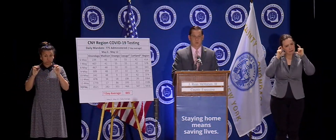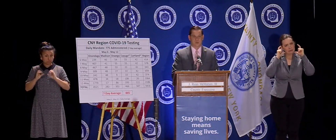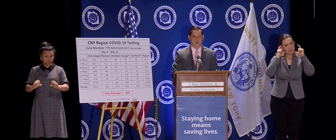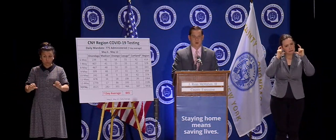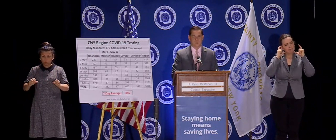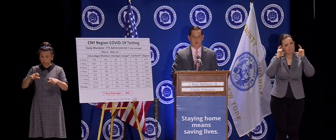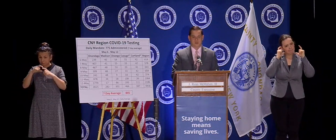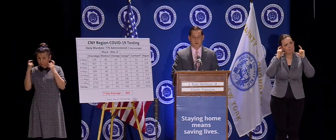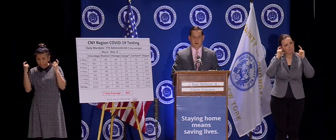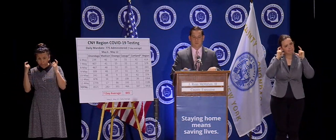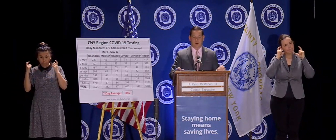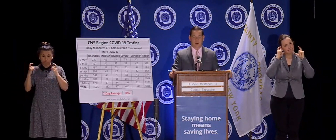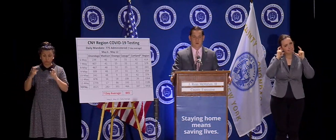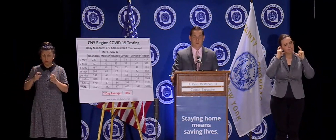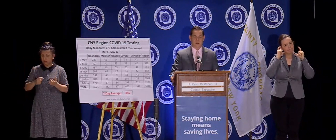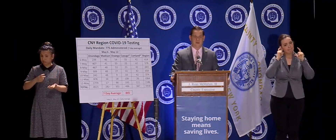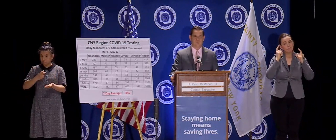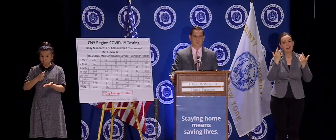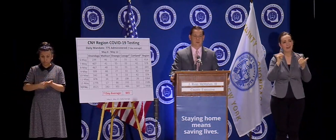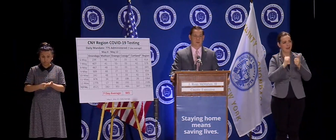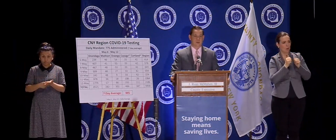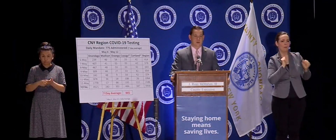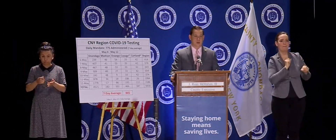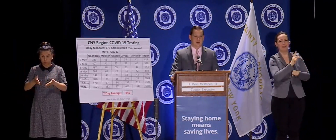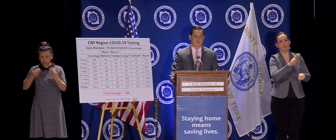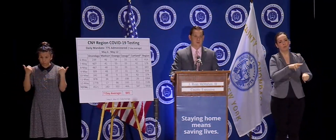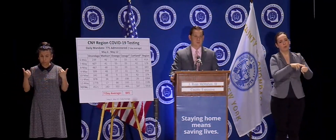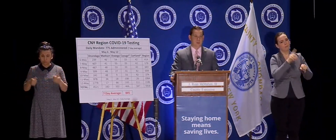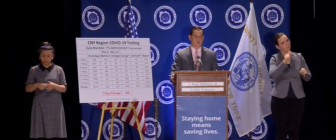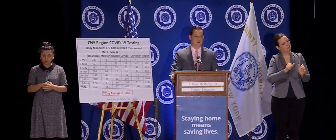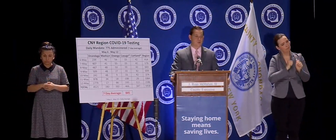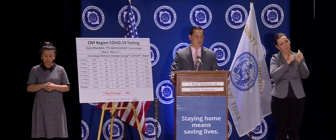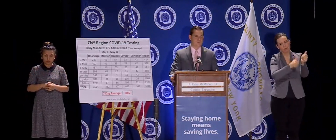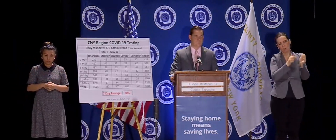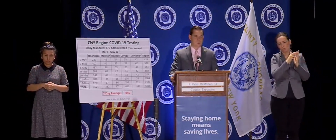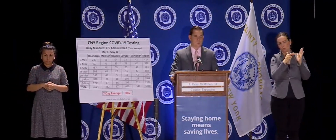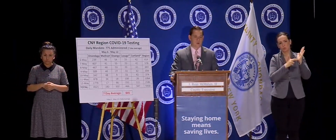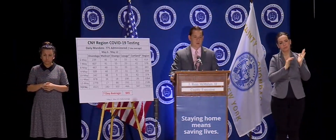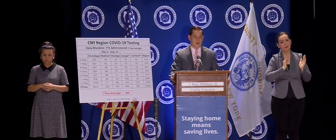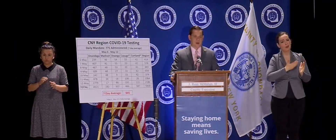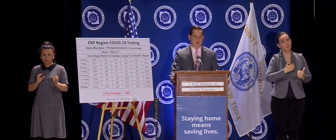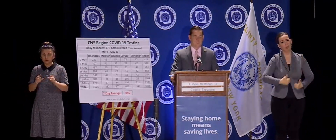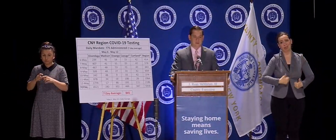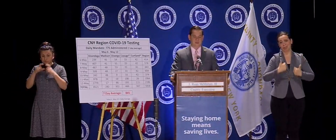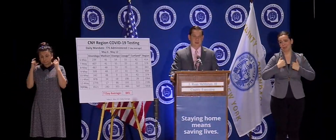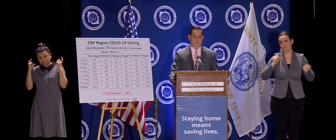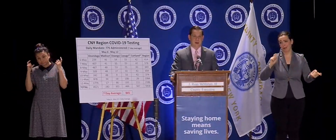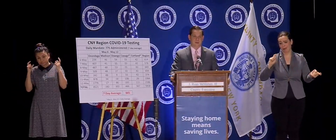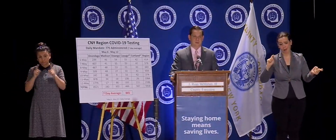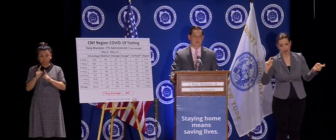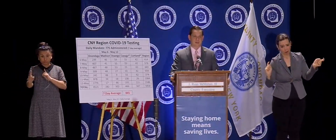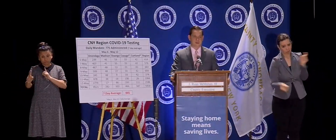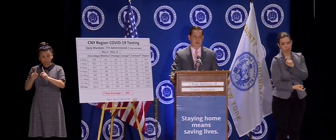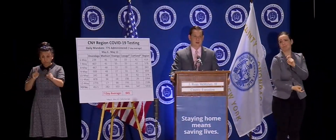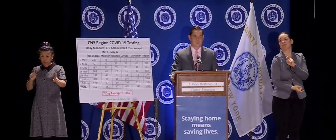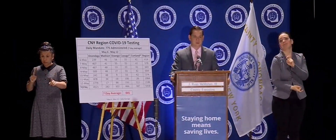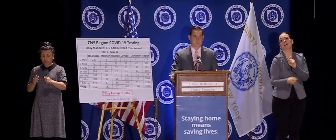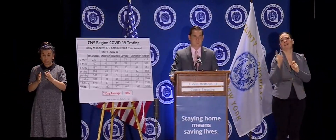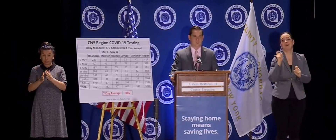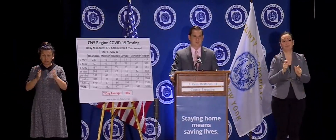large part of restart, large part of what our normal lives will be for the immediate future. So let's accept that.